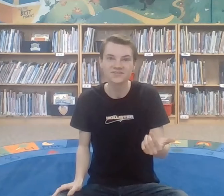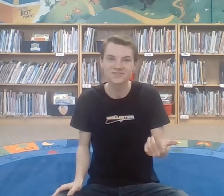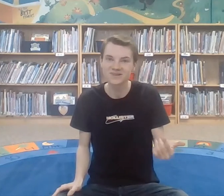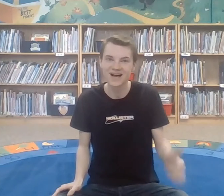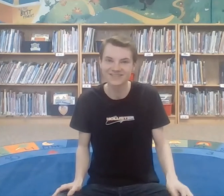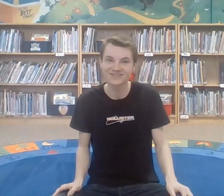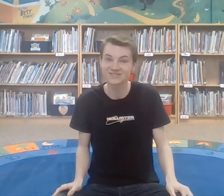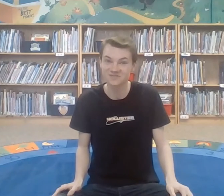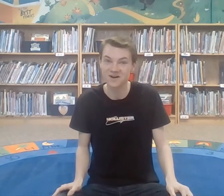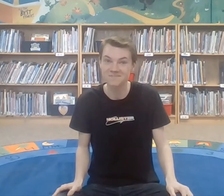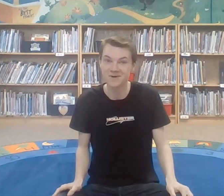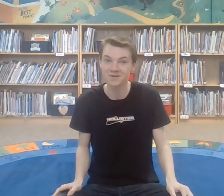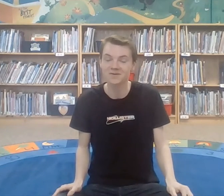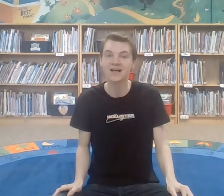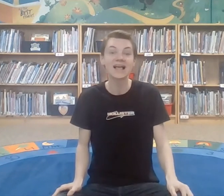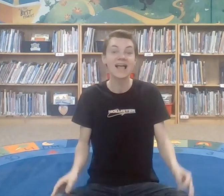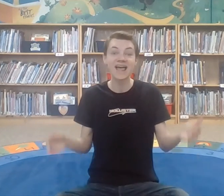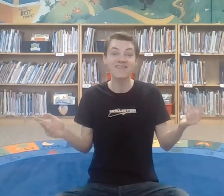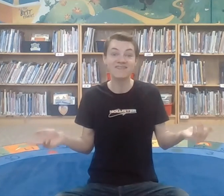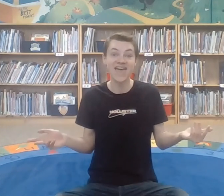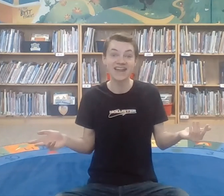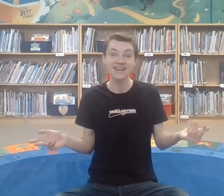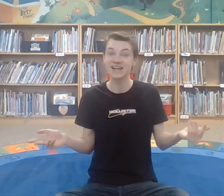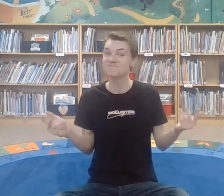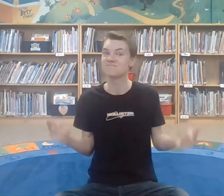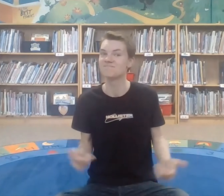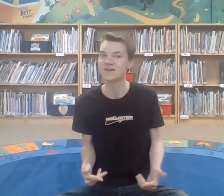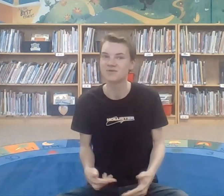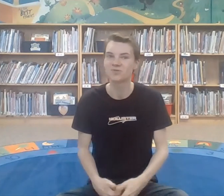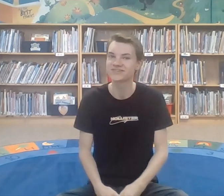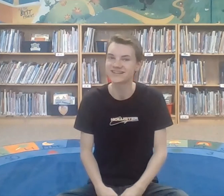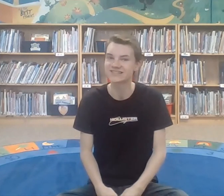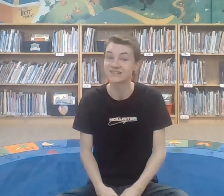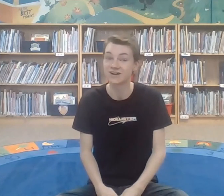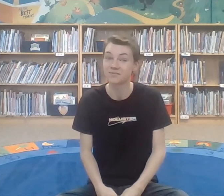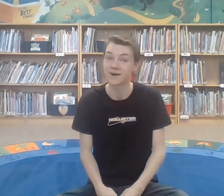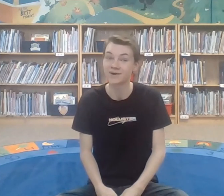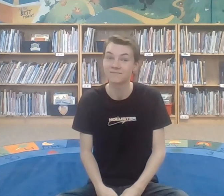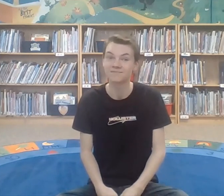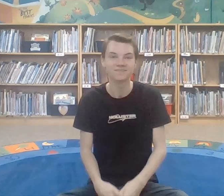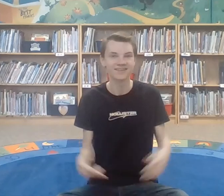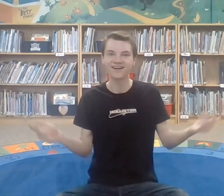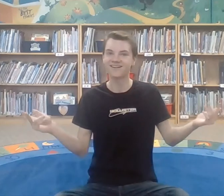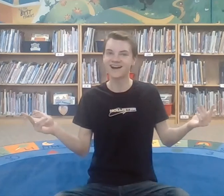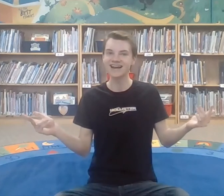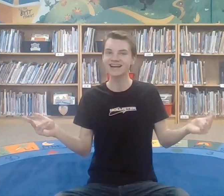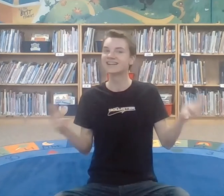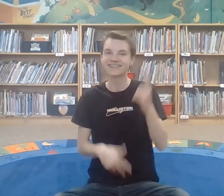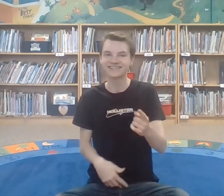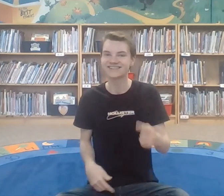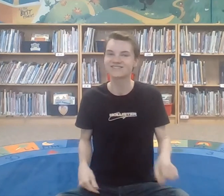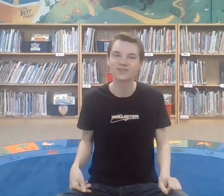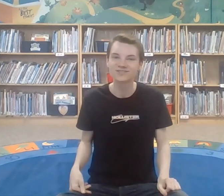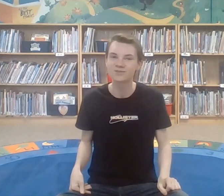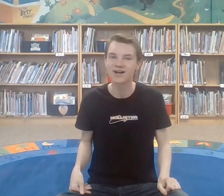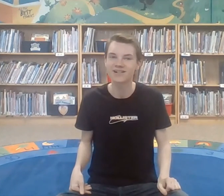some colors of the rainbow, and then maybe we'll sing a song about it. All right, let's learn some